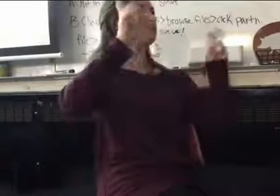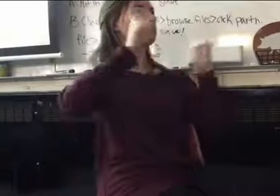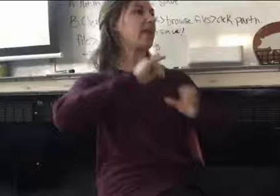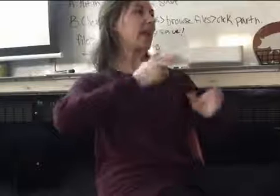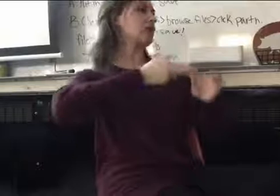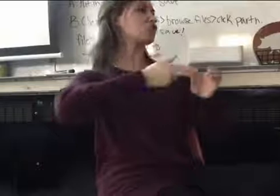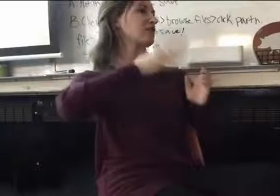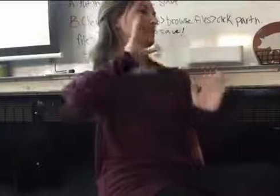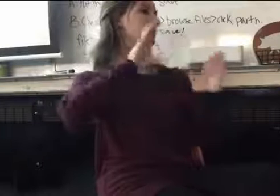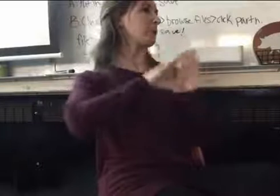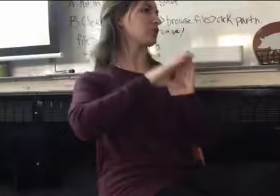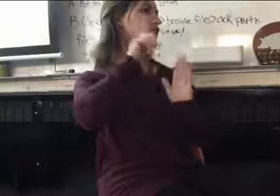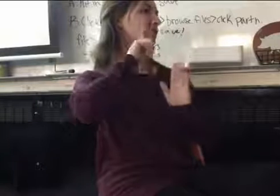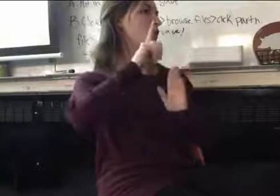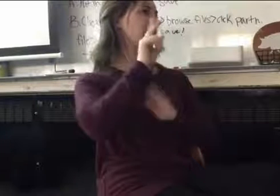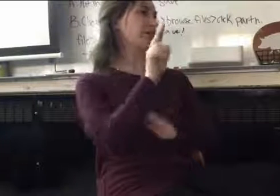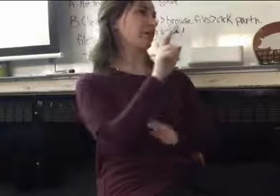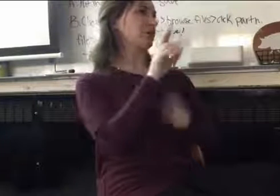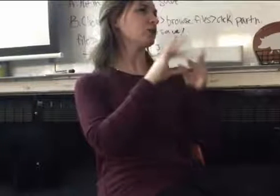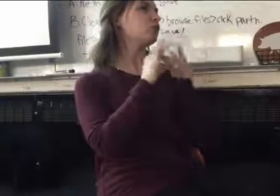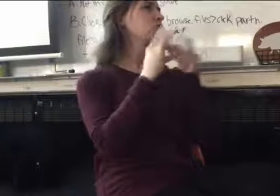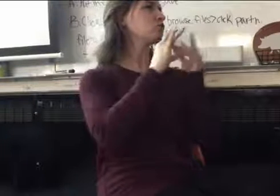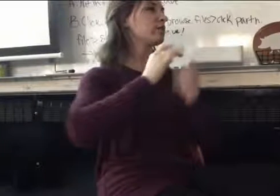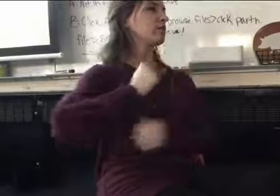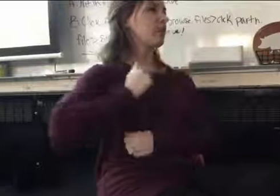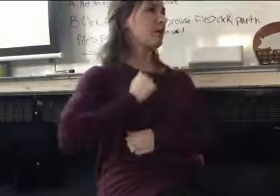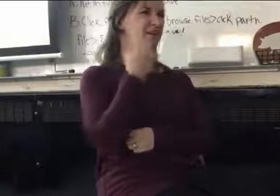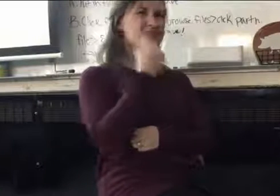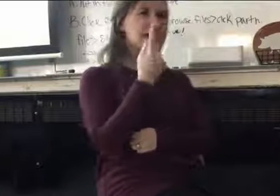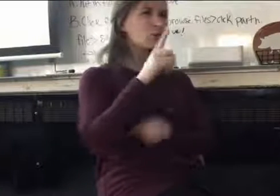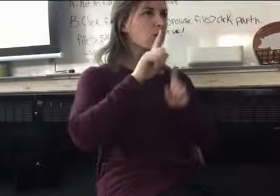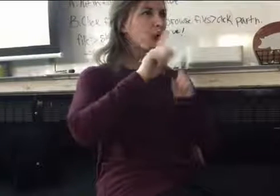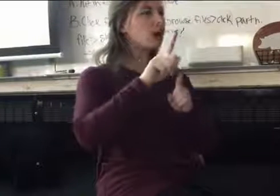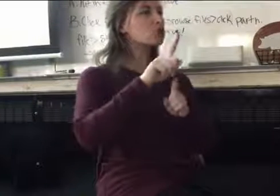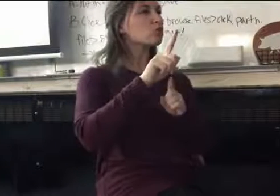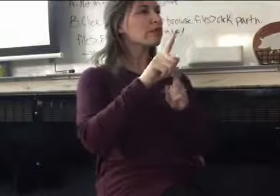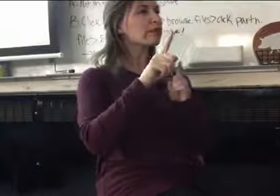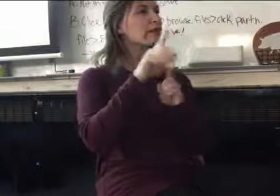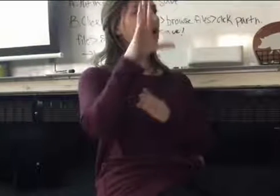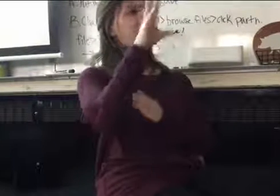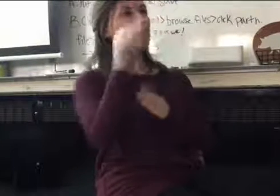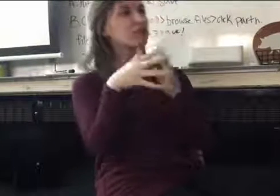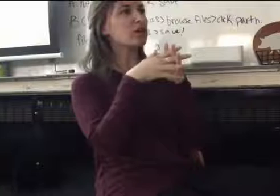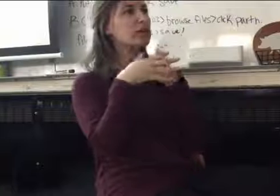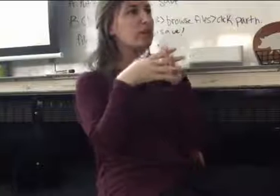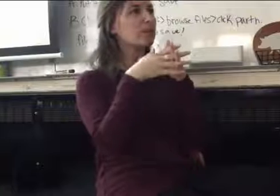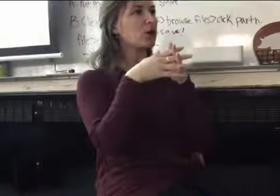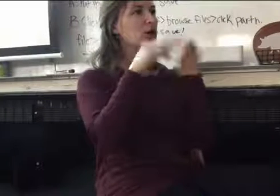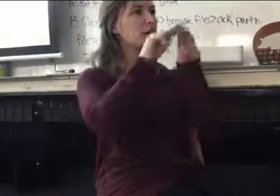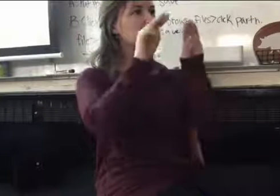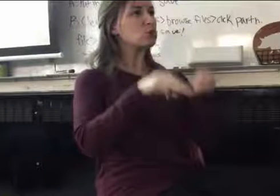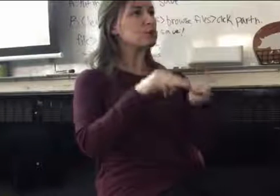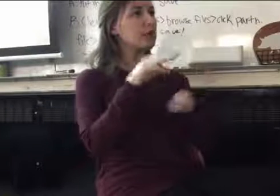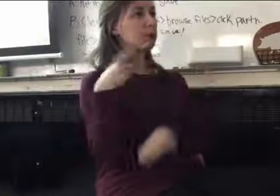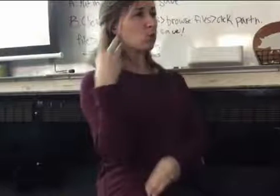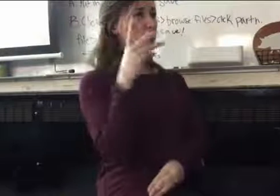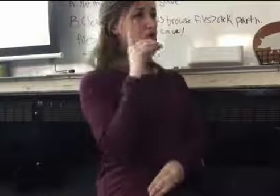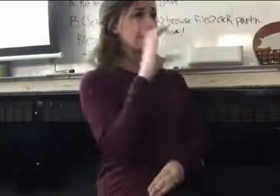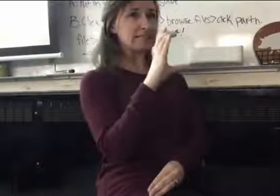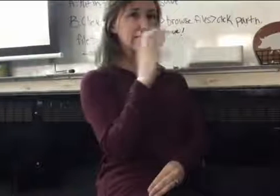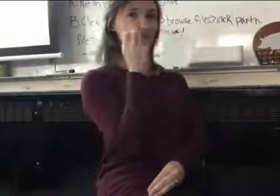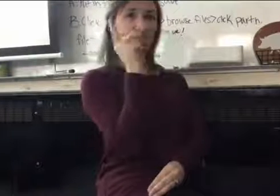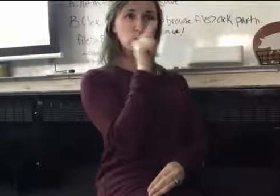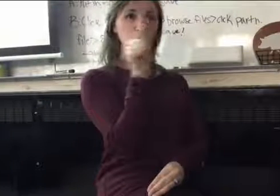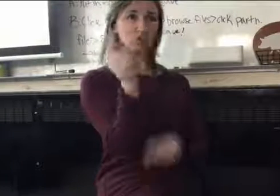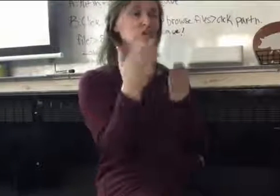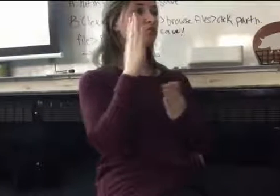Army. Has anybody ever been to the African American Smithsonian Museum in D.C.? Okay, a couple of people. You actually